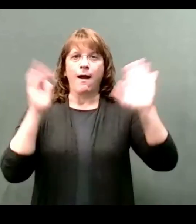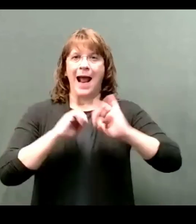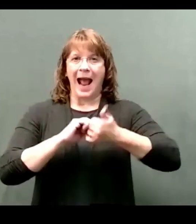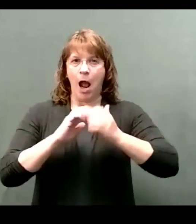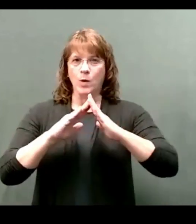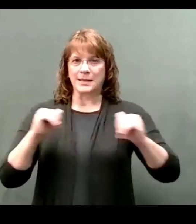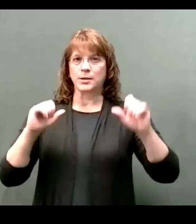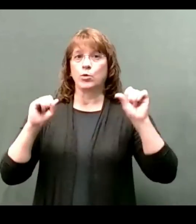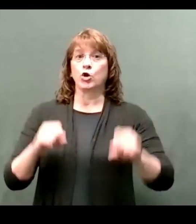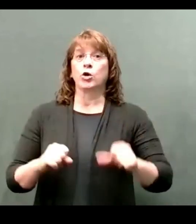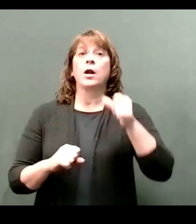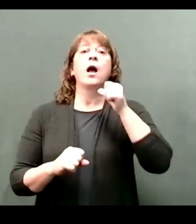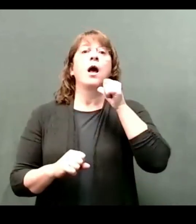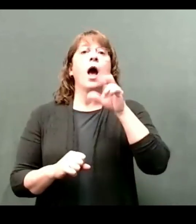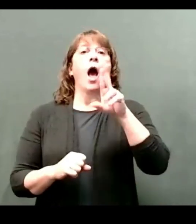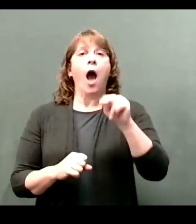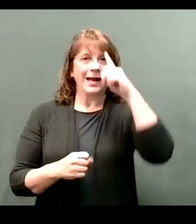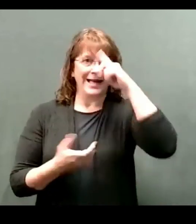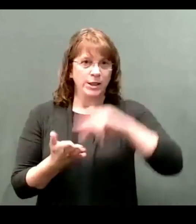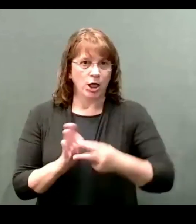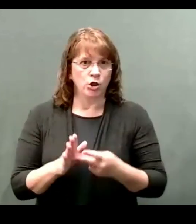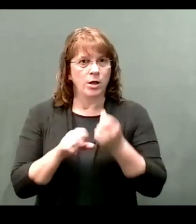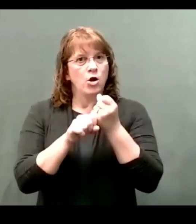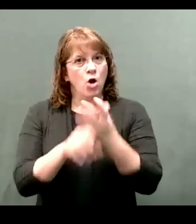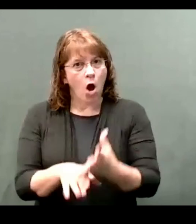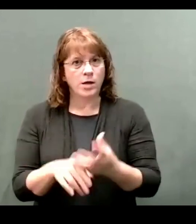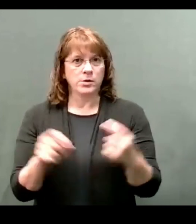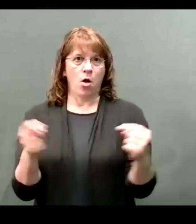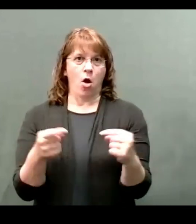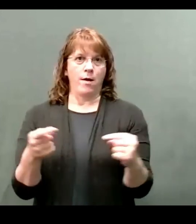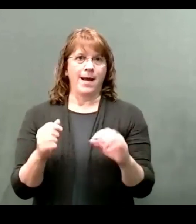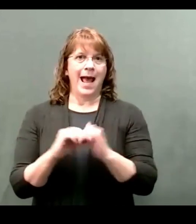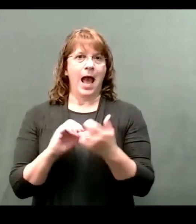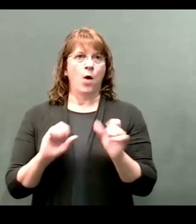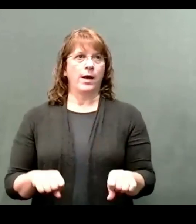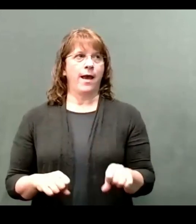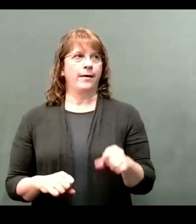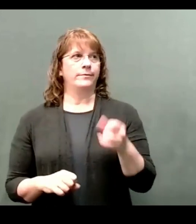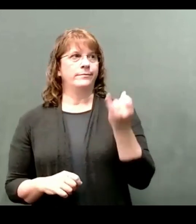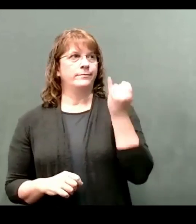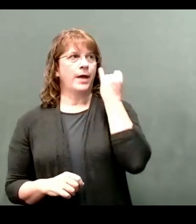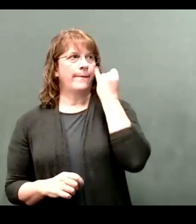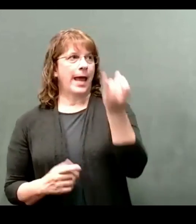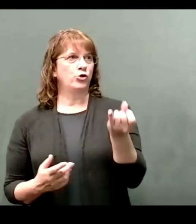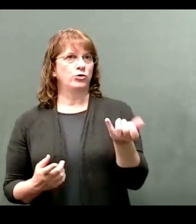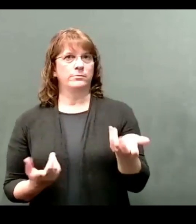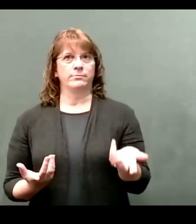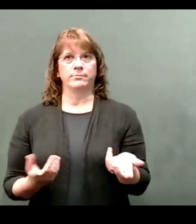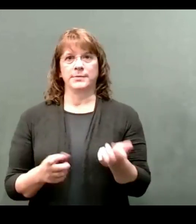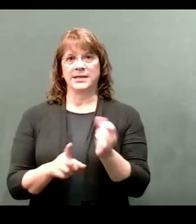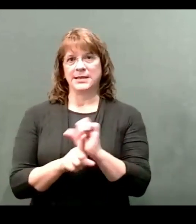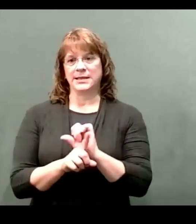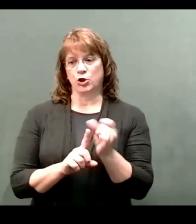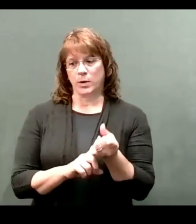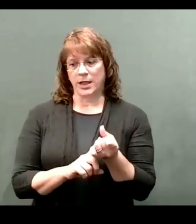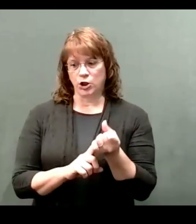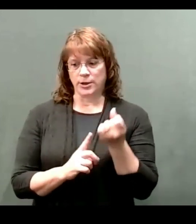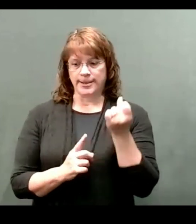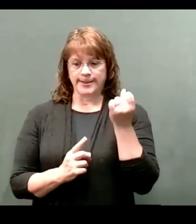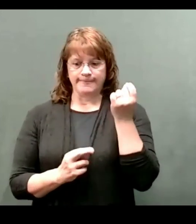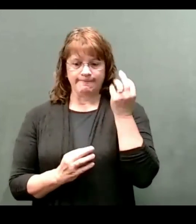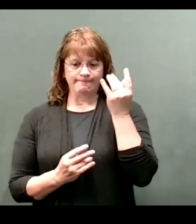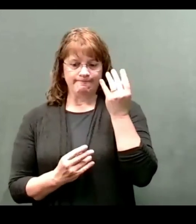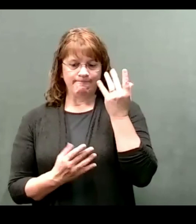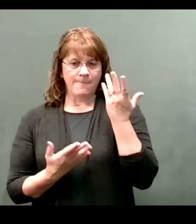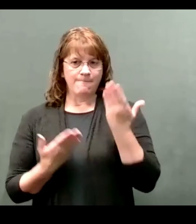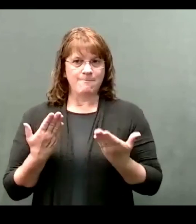our systems might unintentionally cause harm, or how we can imagine situations that